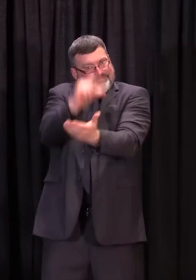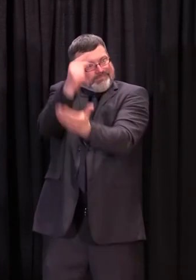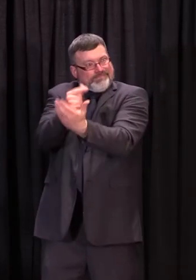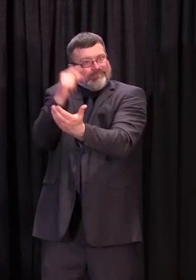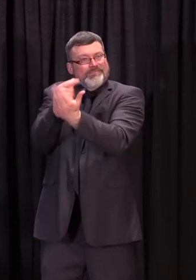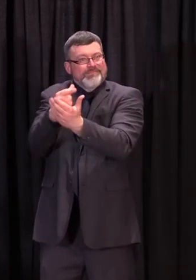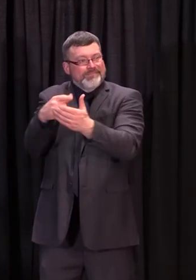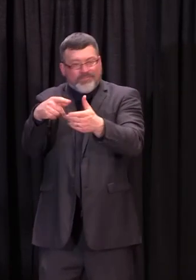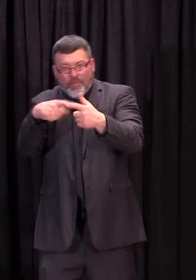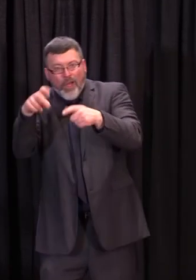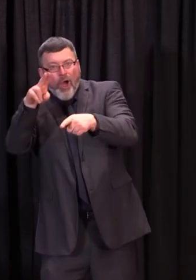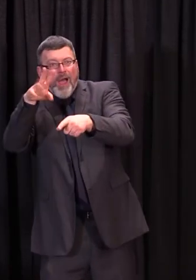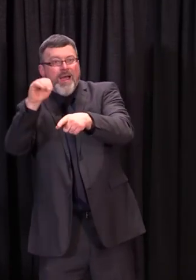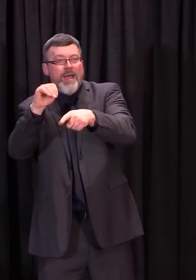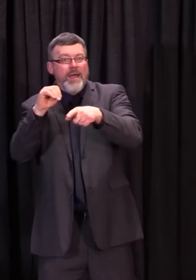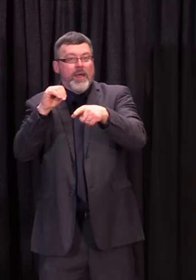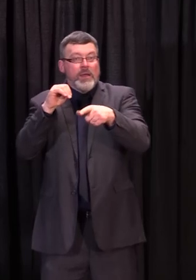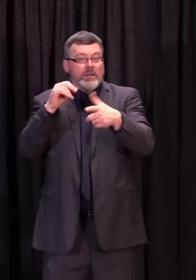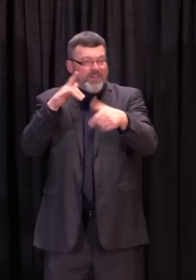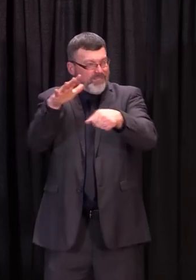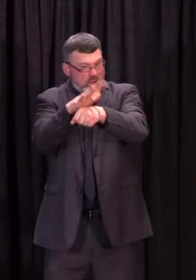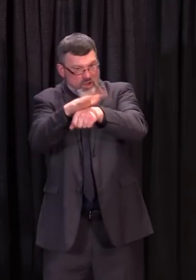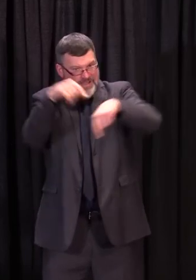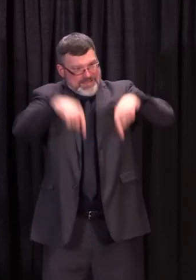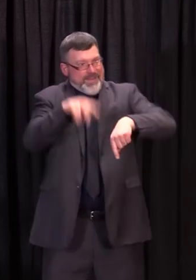nursing, agriculture, and engineering.